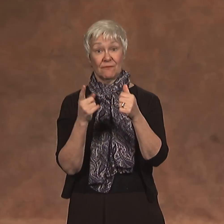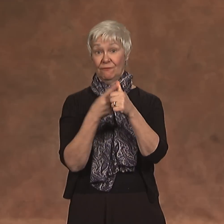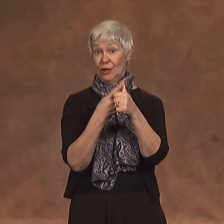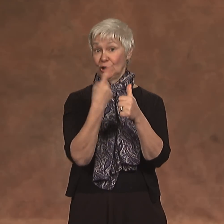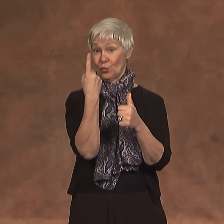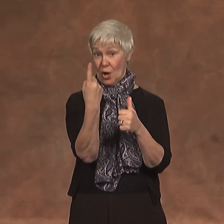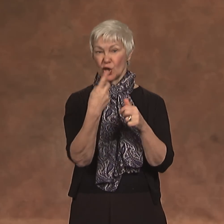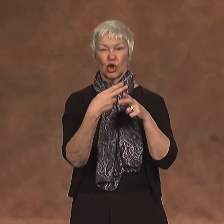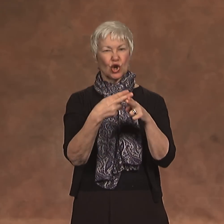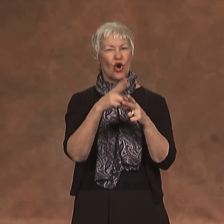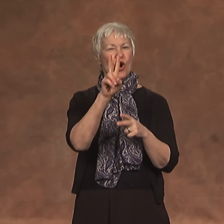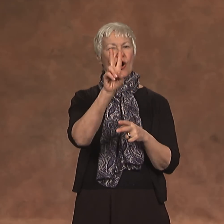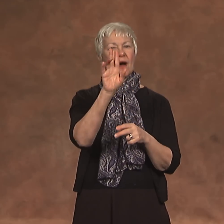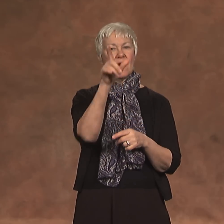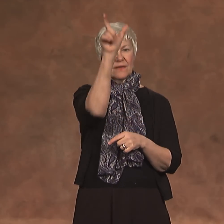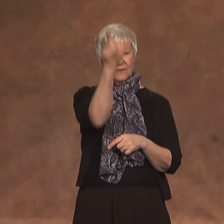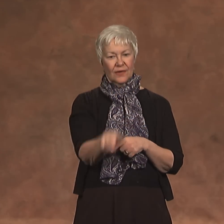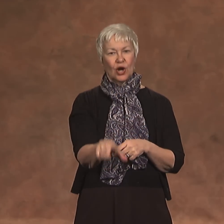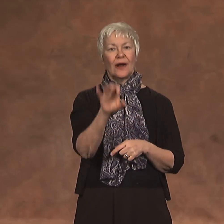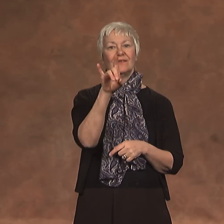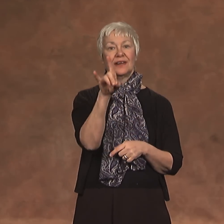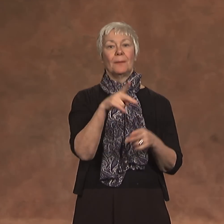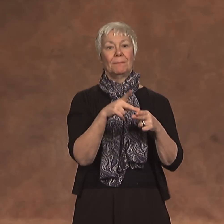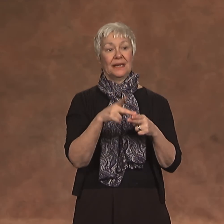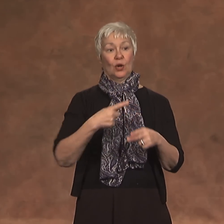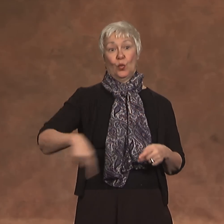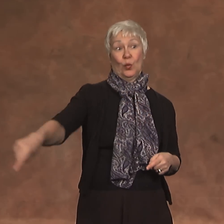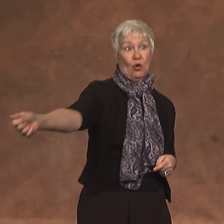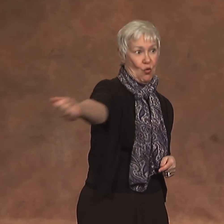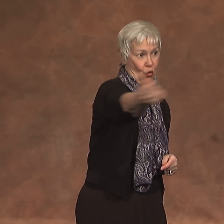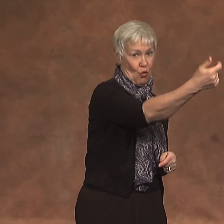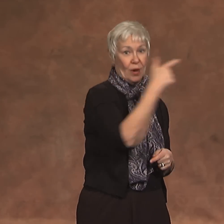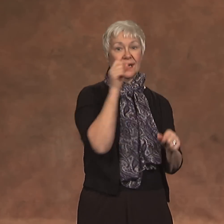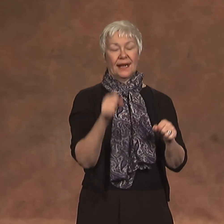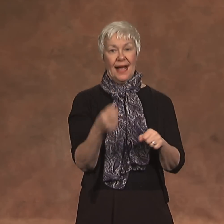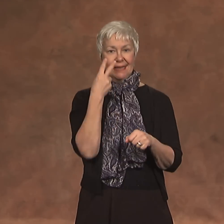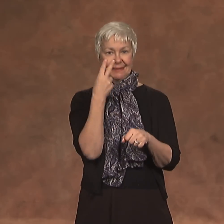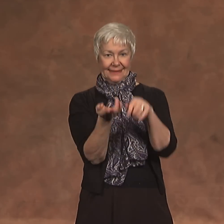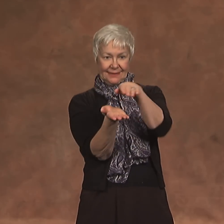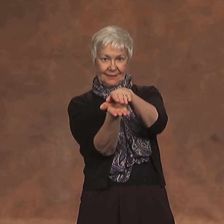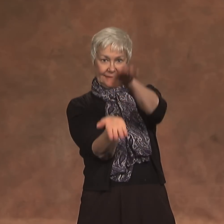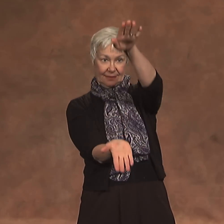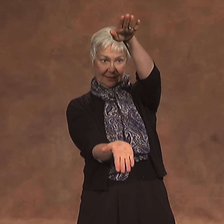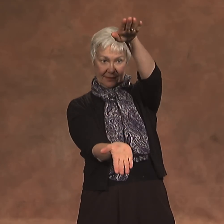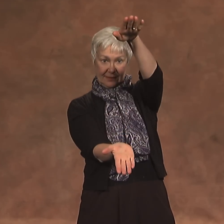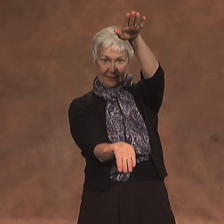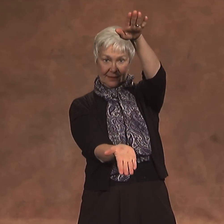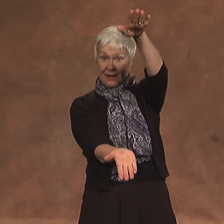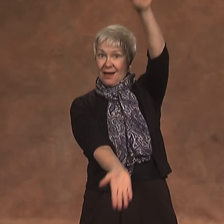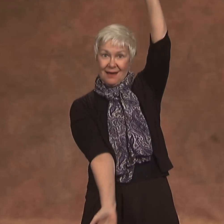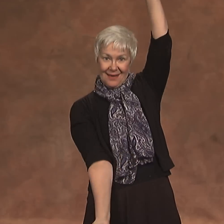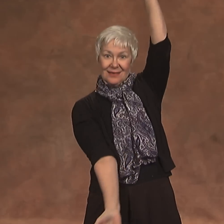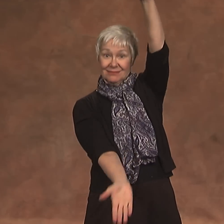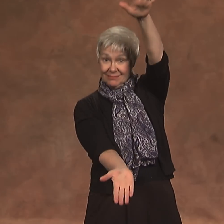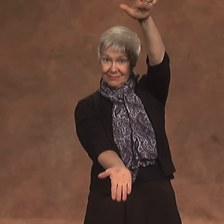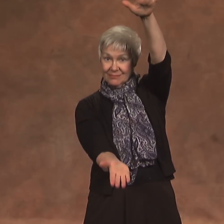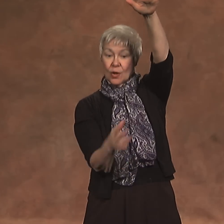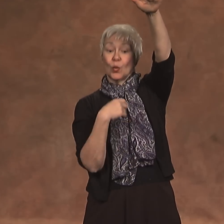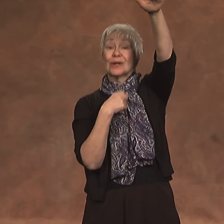The first thing we'll look at is the vertical field of vision. This image here shows that the general field of vision in which a person can take in visual